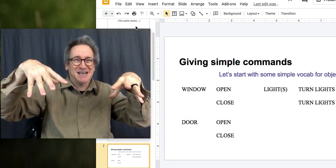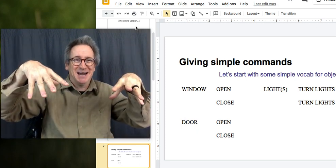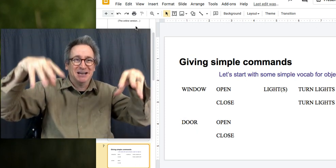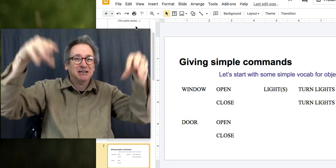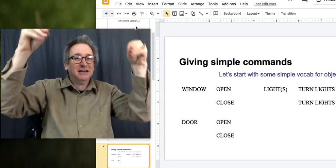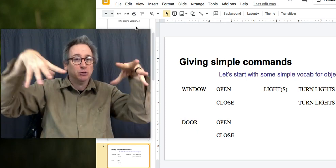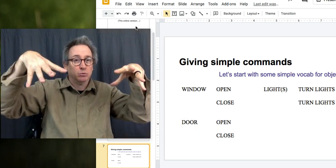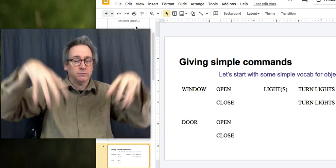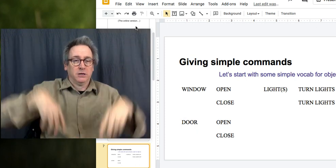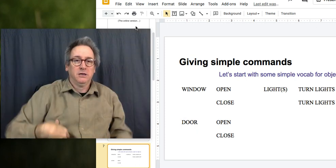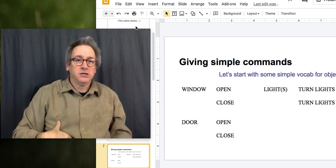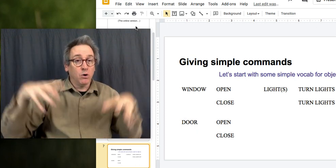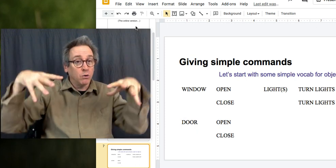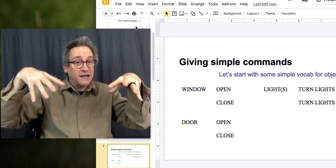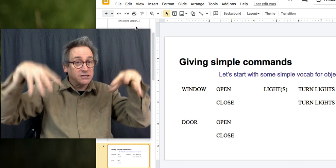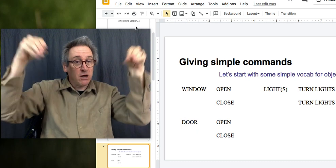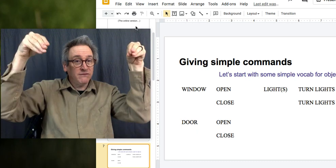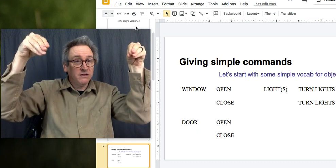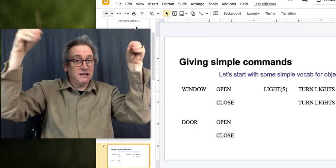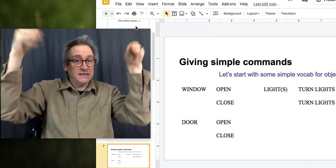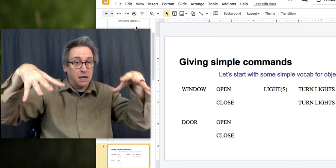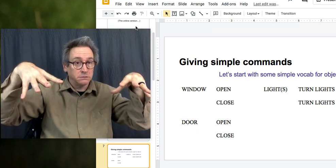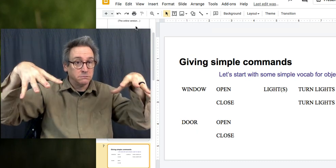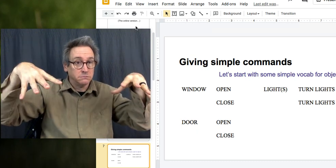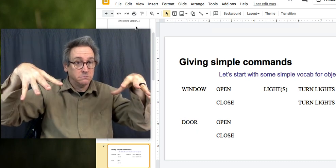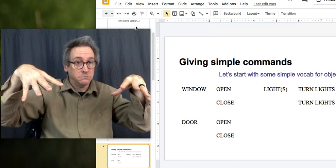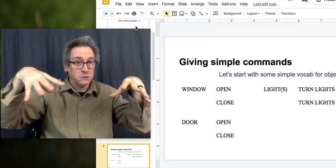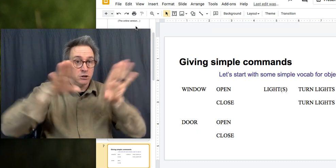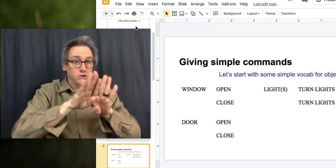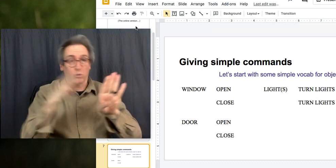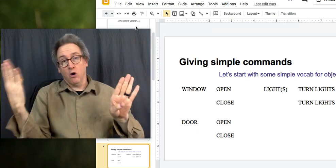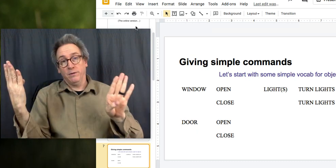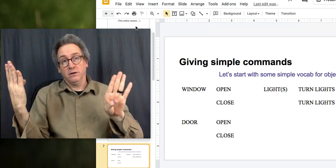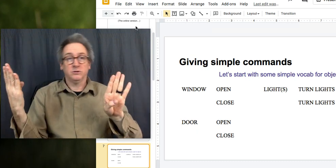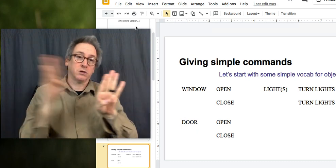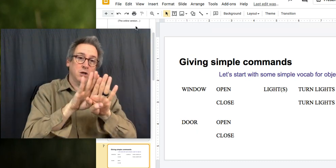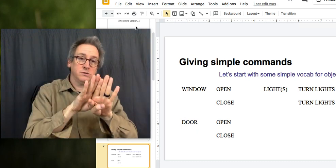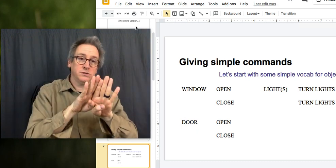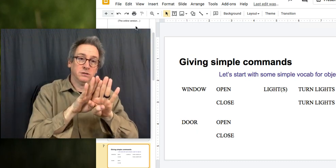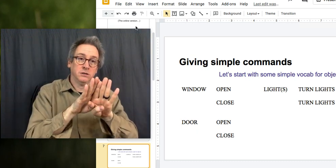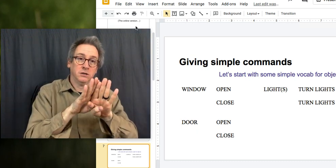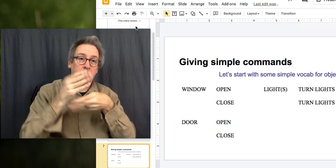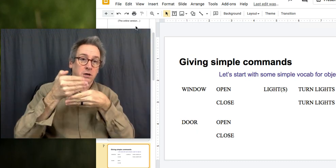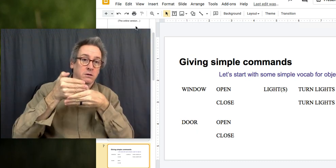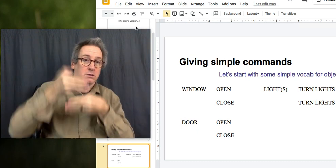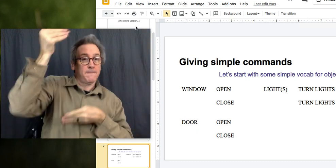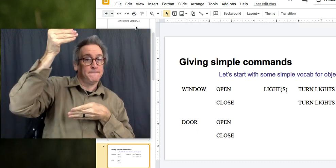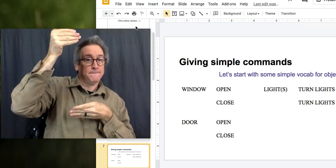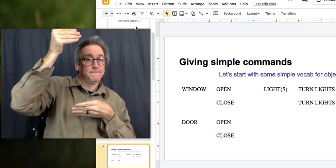I'm signing, so lights off, lights on. Door open, door closed.